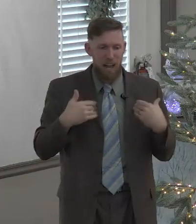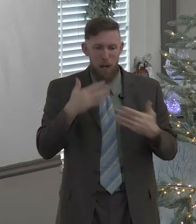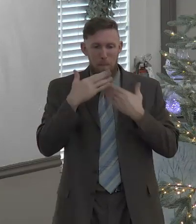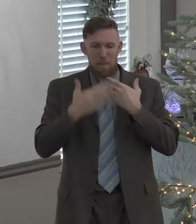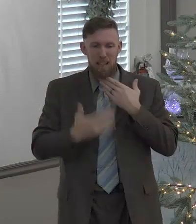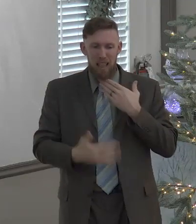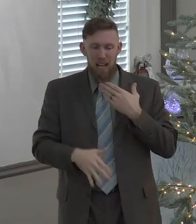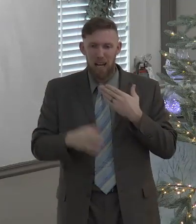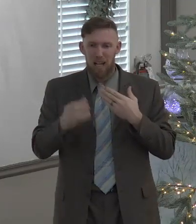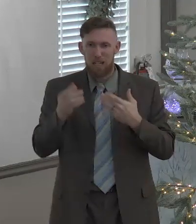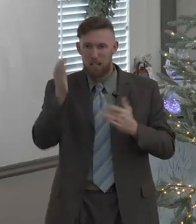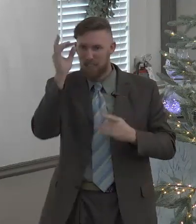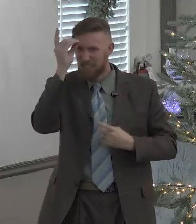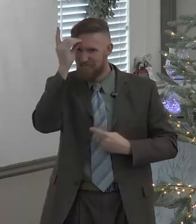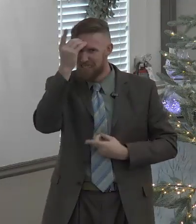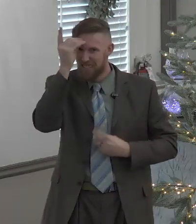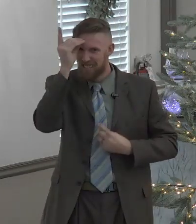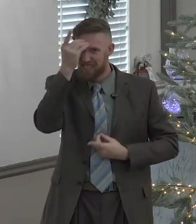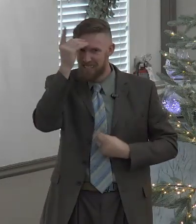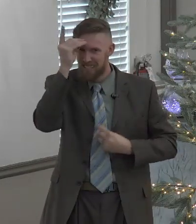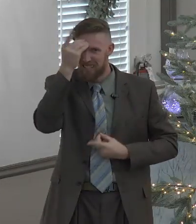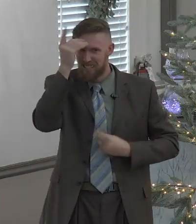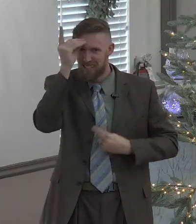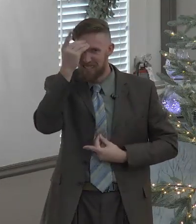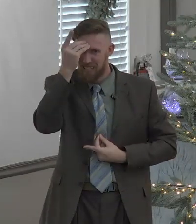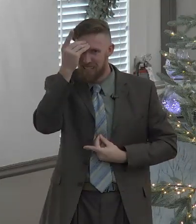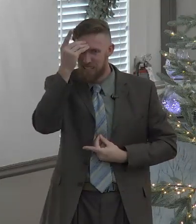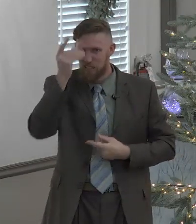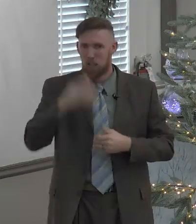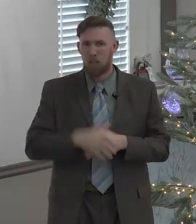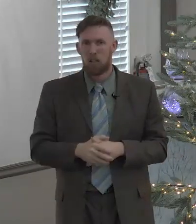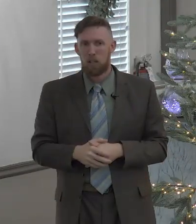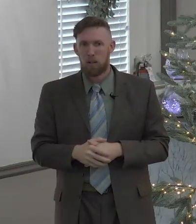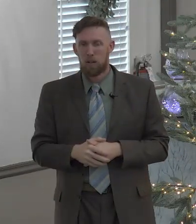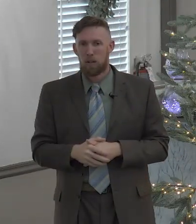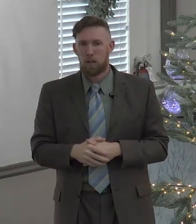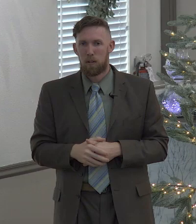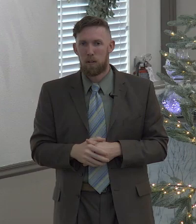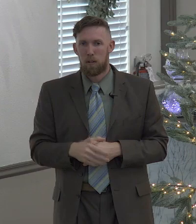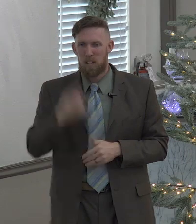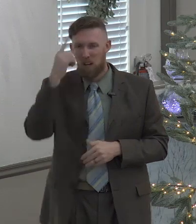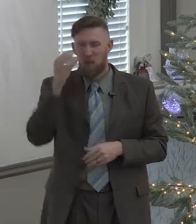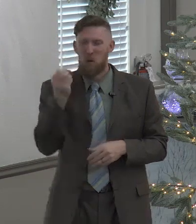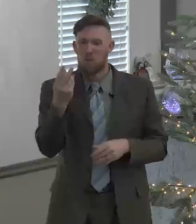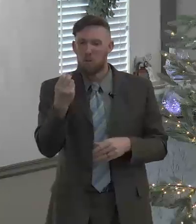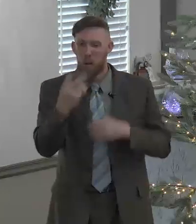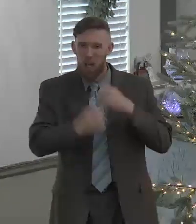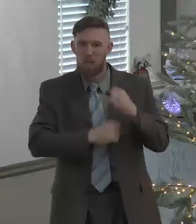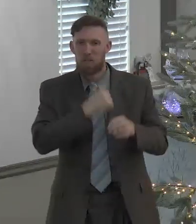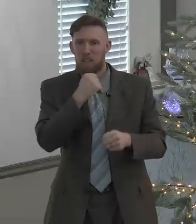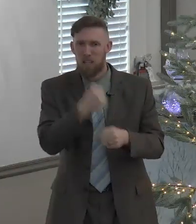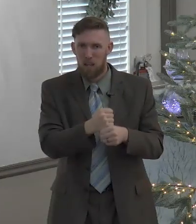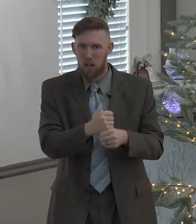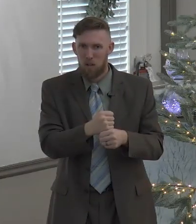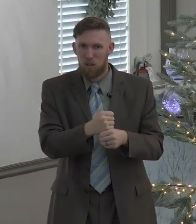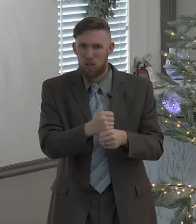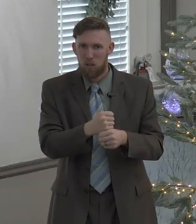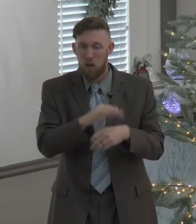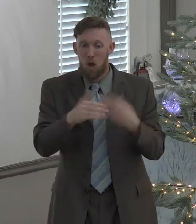She's known in the community because she's had an issue of blood. I want you to have that logged